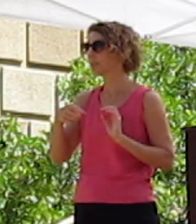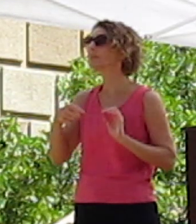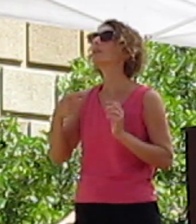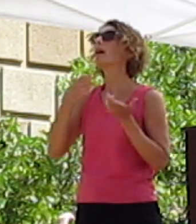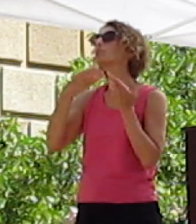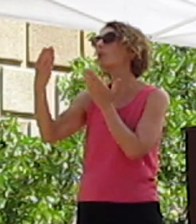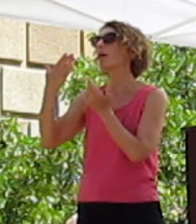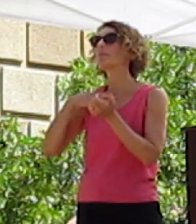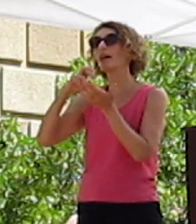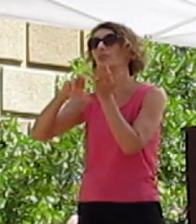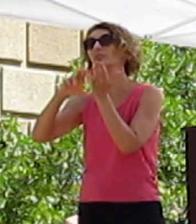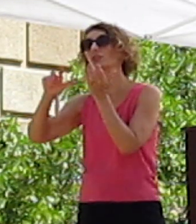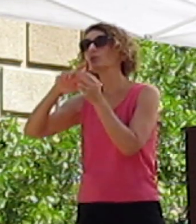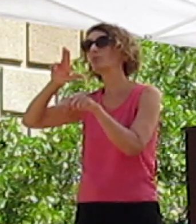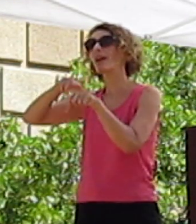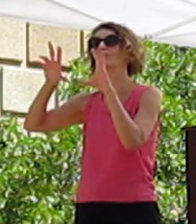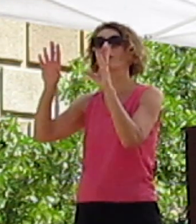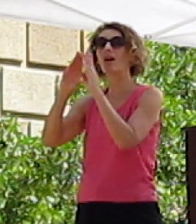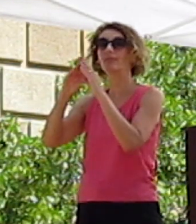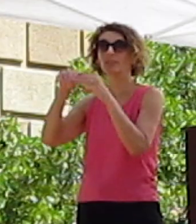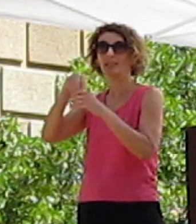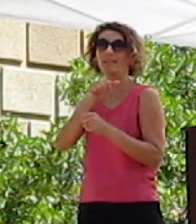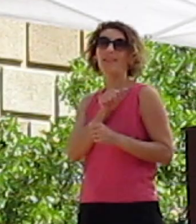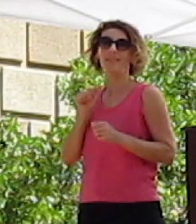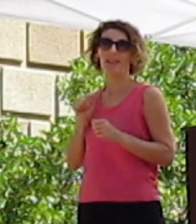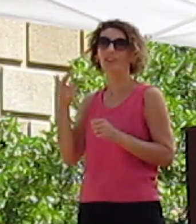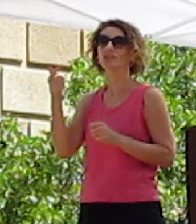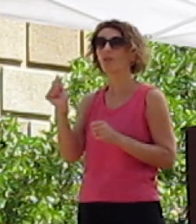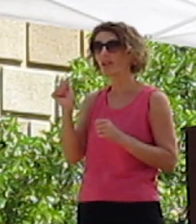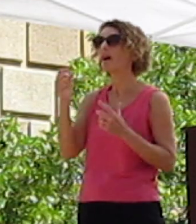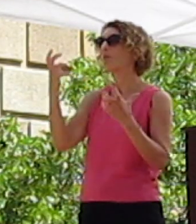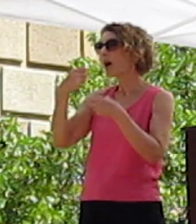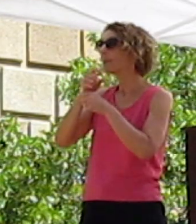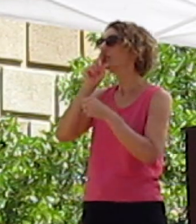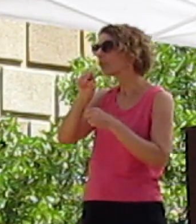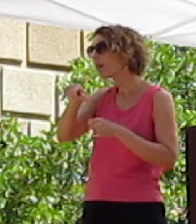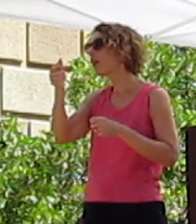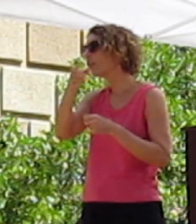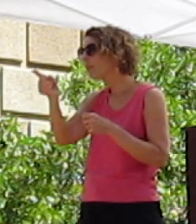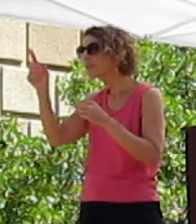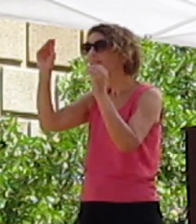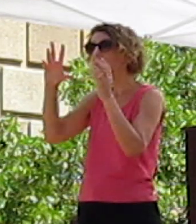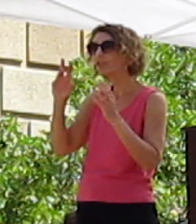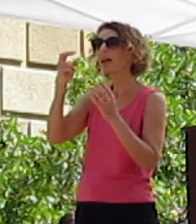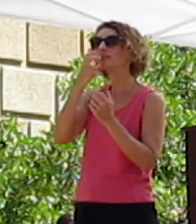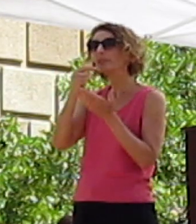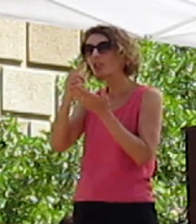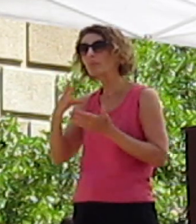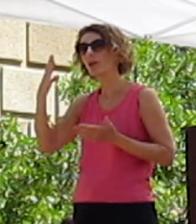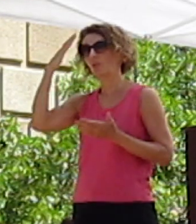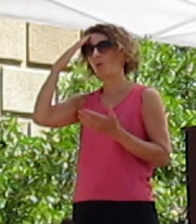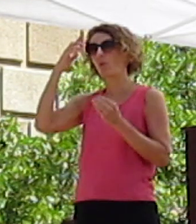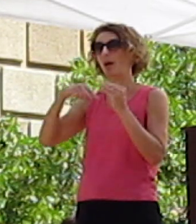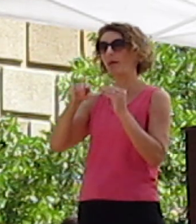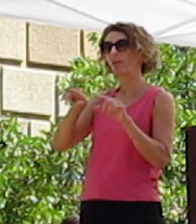to a national conference in Atlanta, Georgia, to make sure that other educators and speech therapists were aware of these language